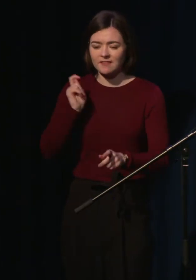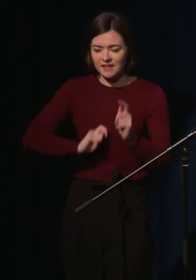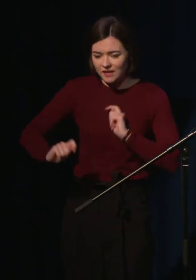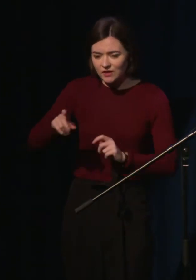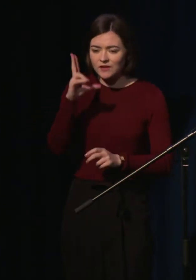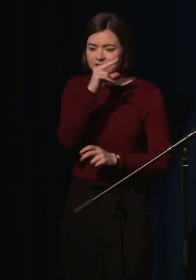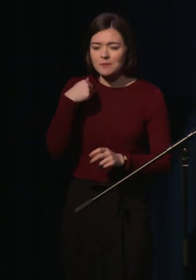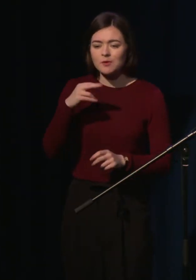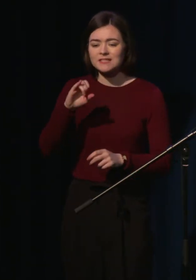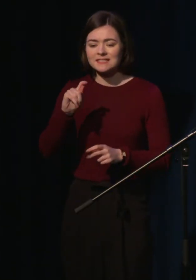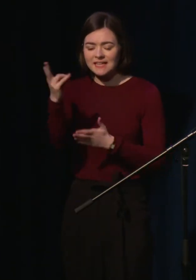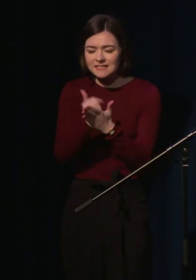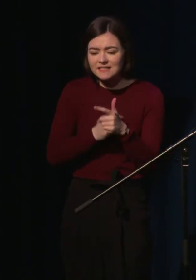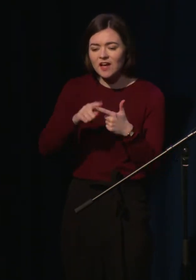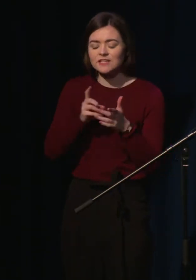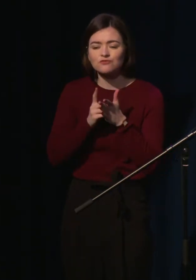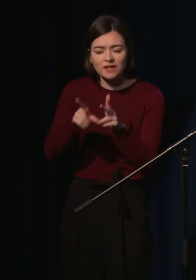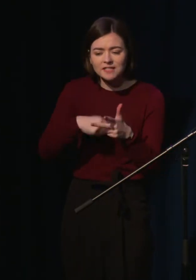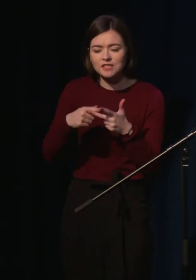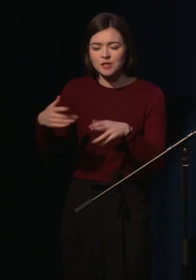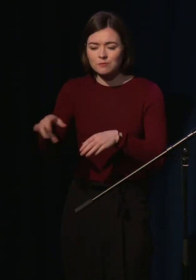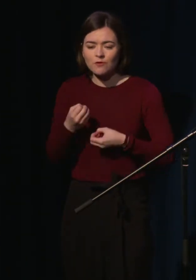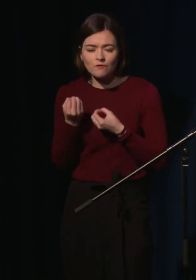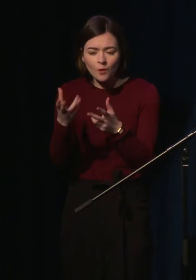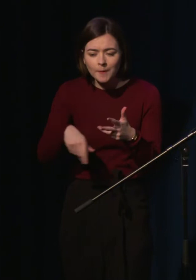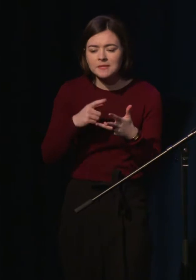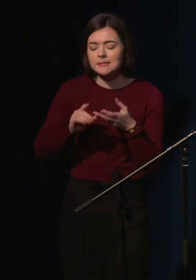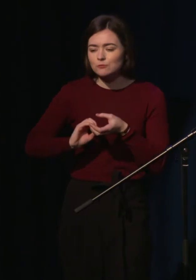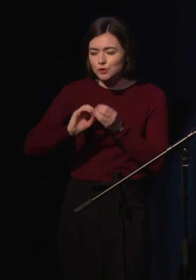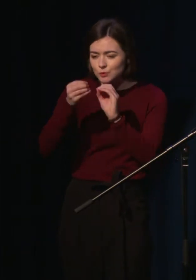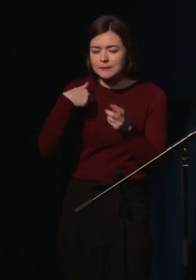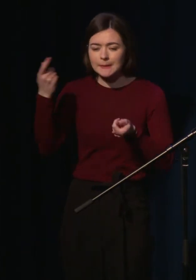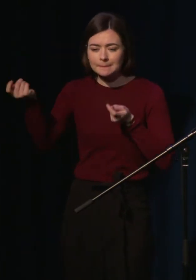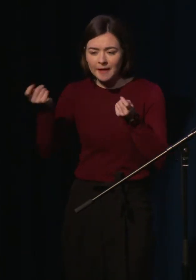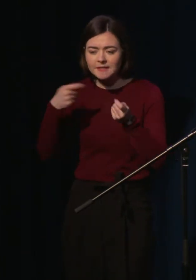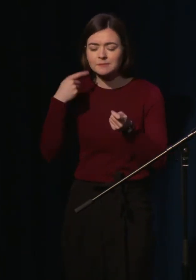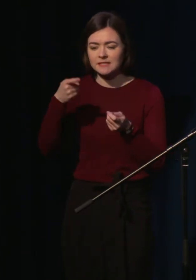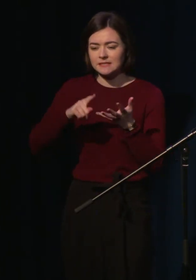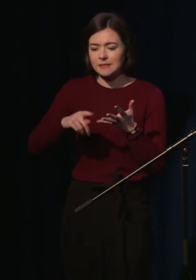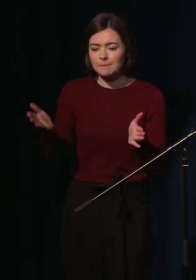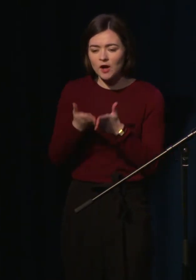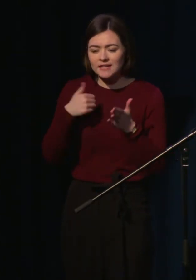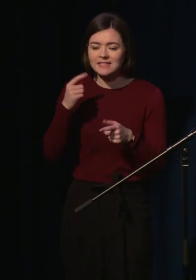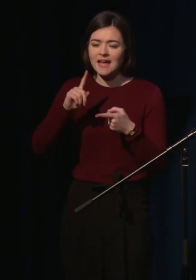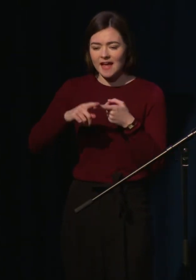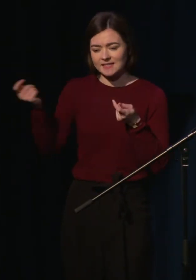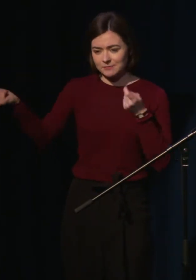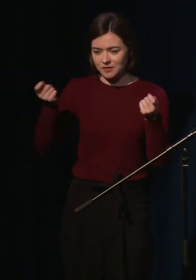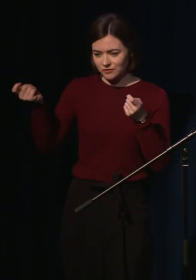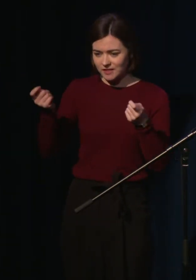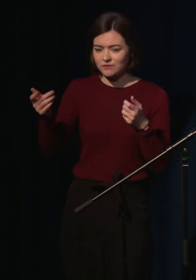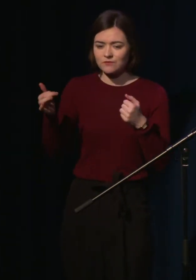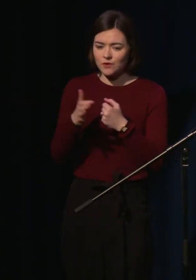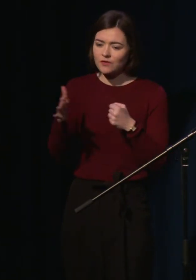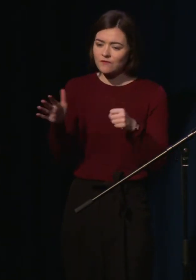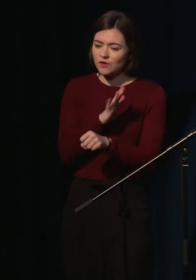direction, design, performance, producing, management, marketing, and administration, from the full-time